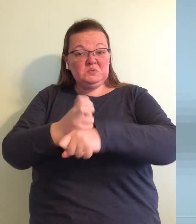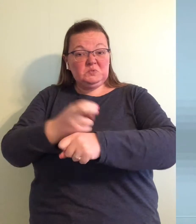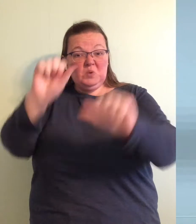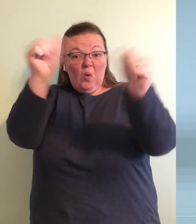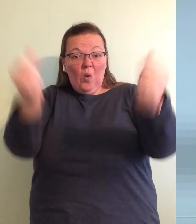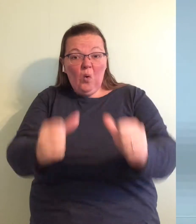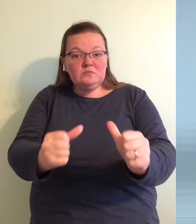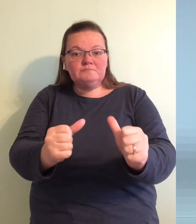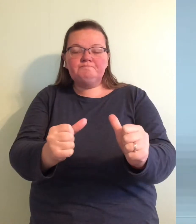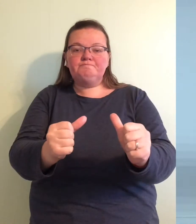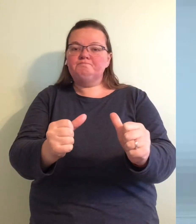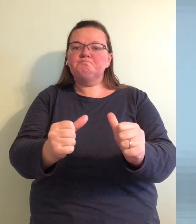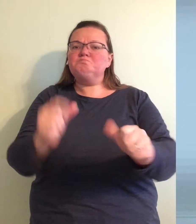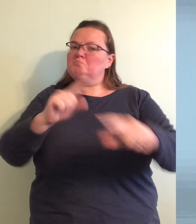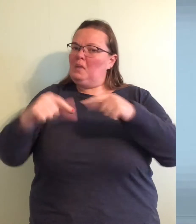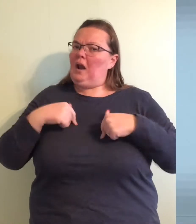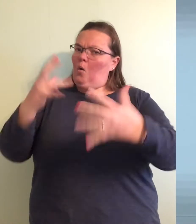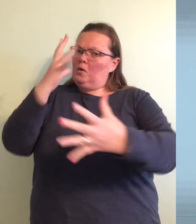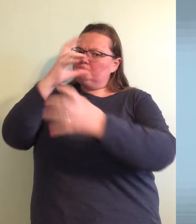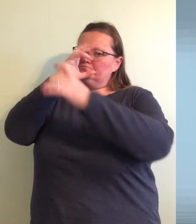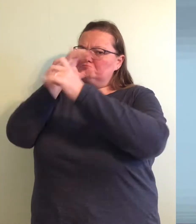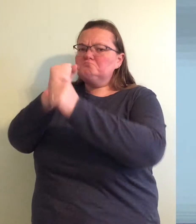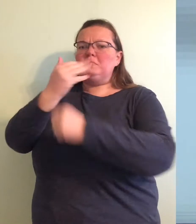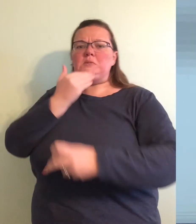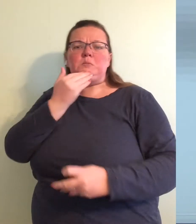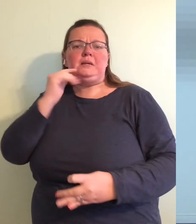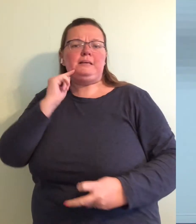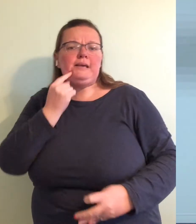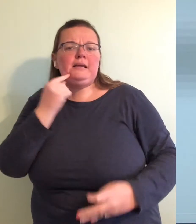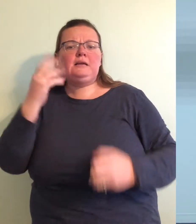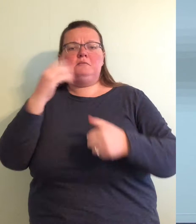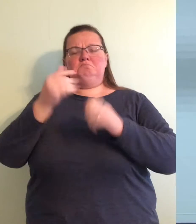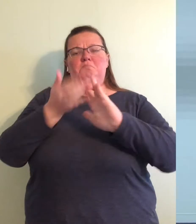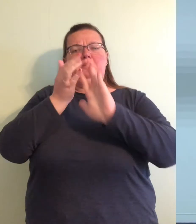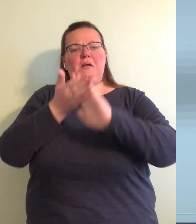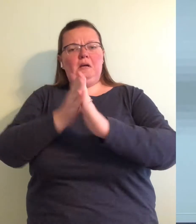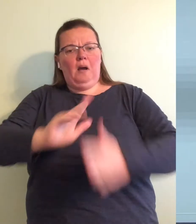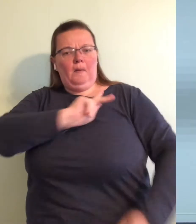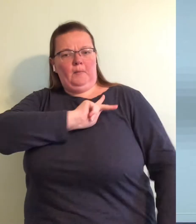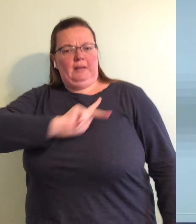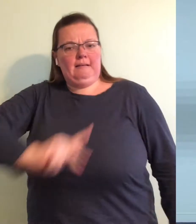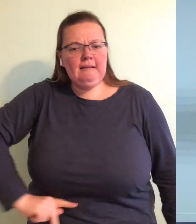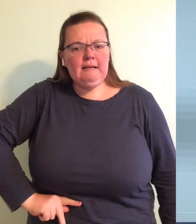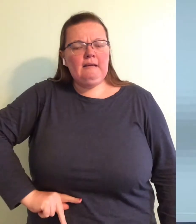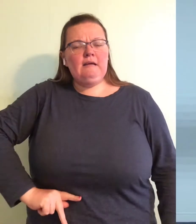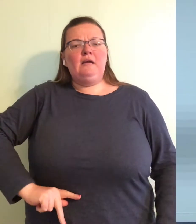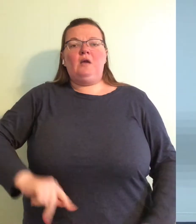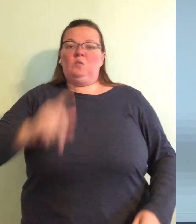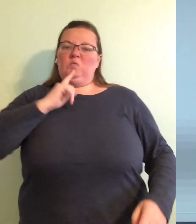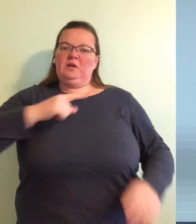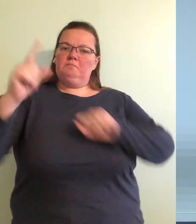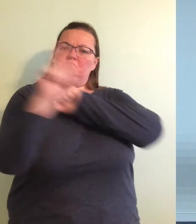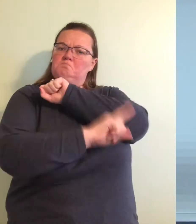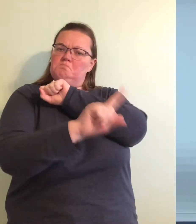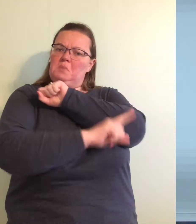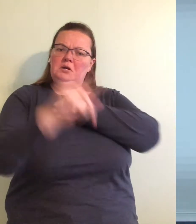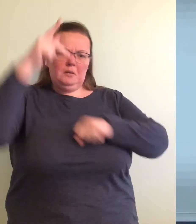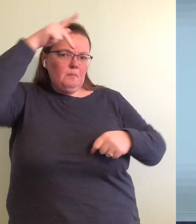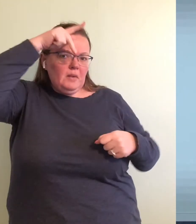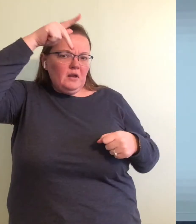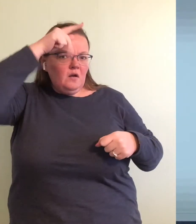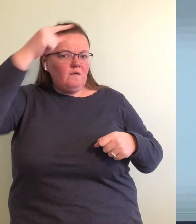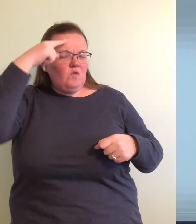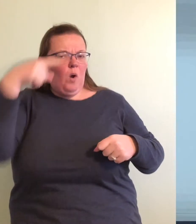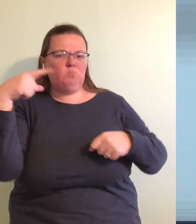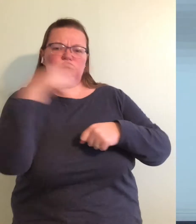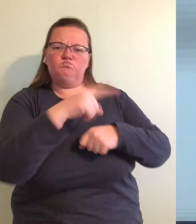did want Turkish delight, and to be a prince and later a king, and to pay Peter out for calling him a beast. As for what the